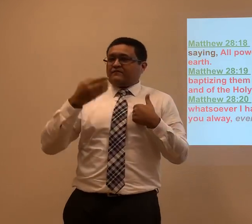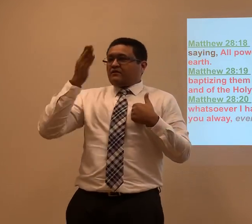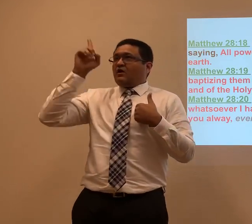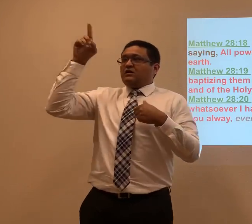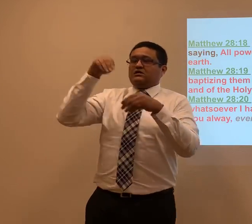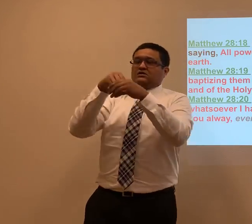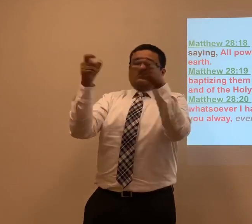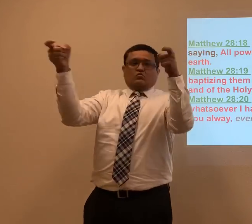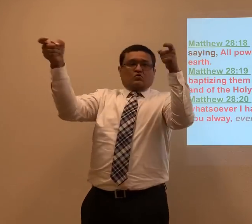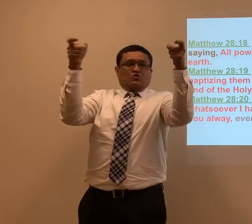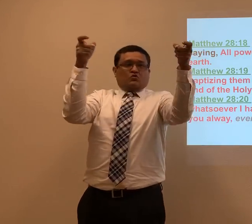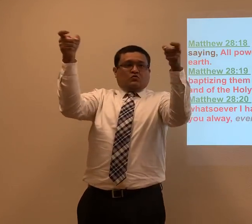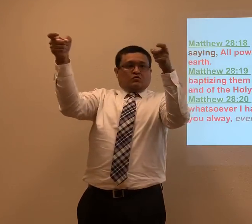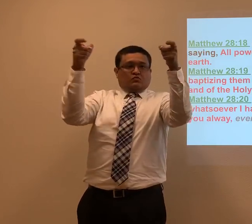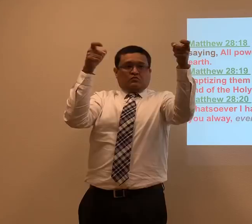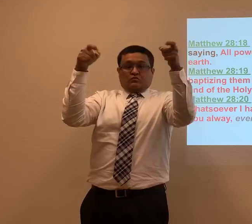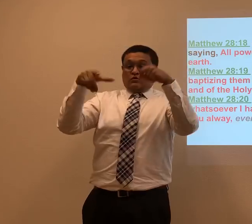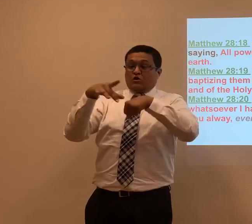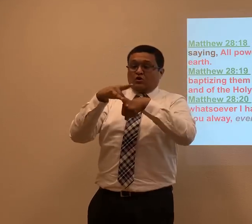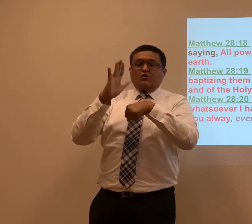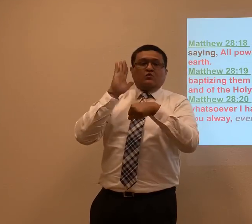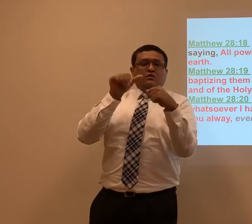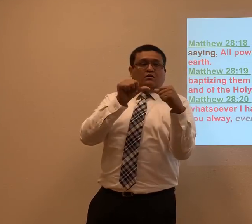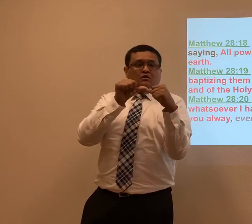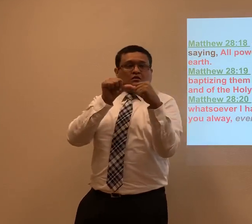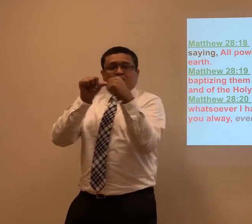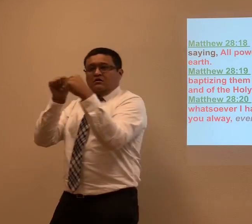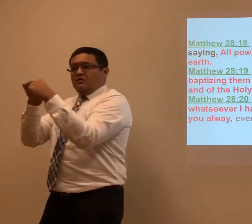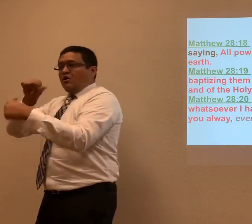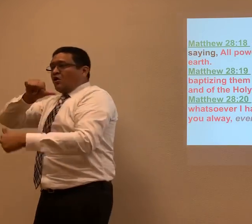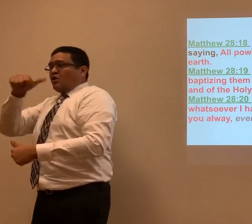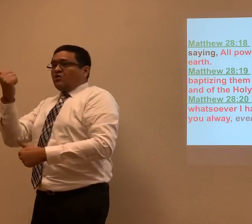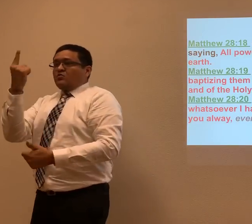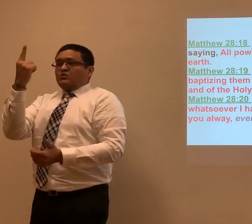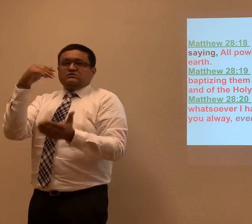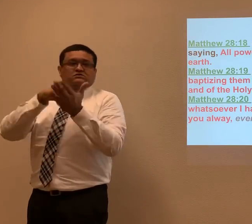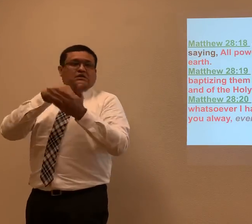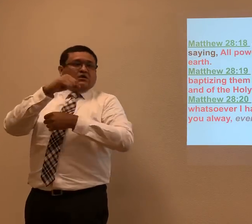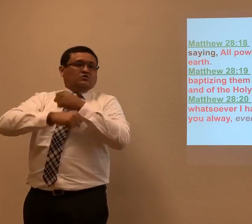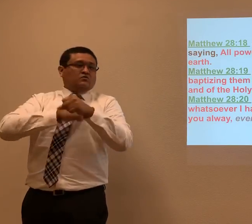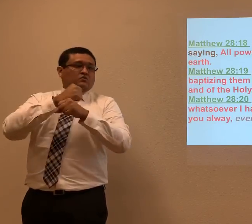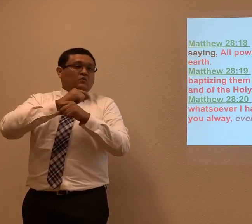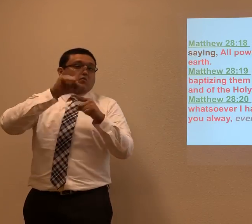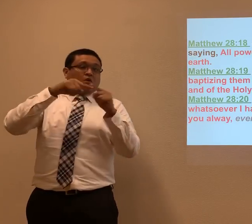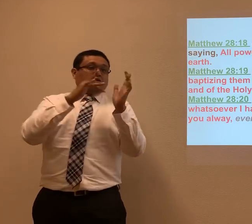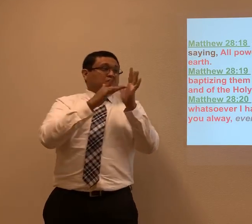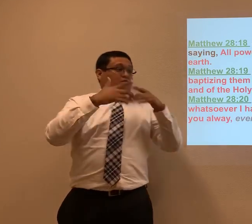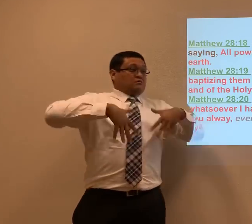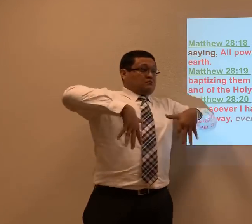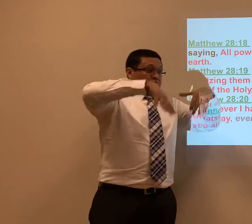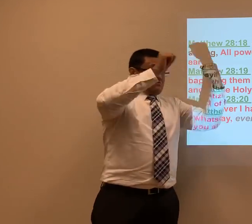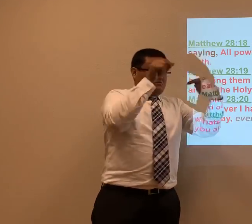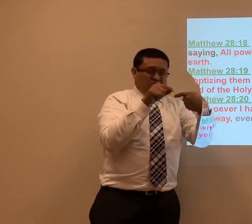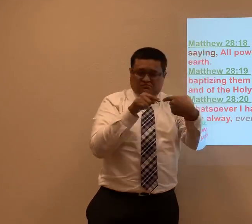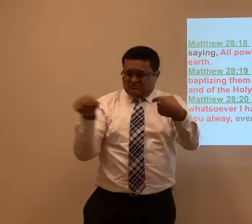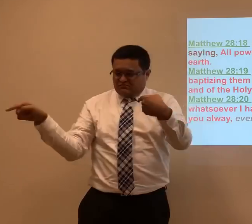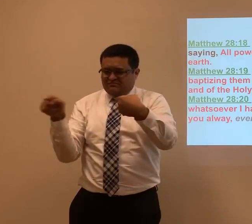he doesn't have the authority or the power. But God can control the weather. God has all power, and he's, for all these years,